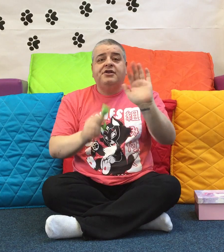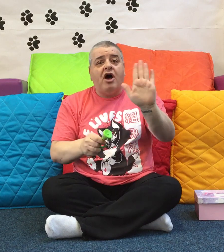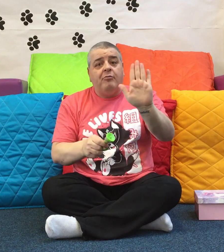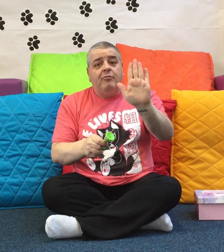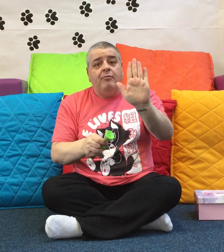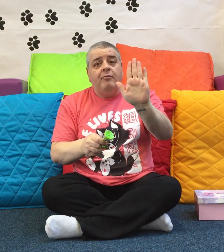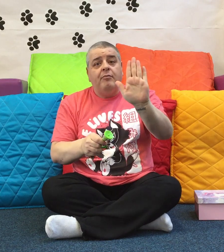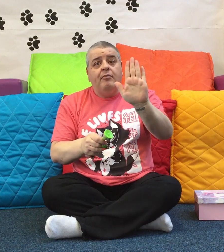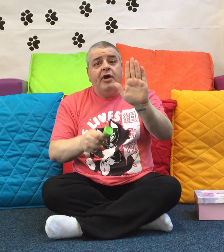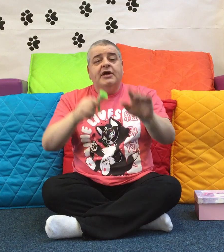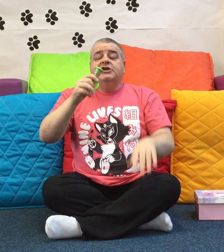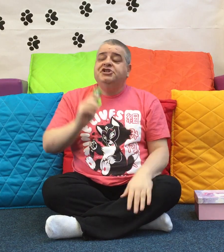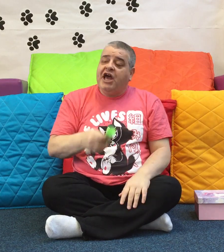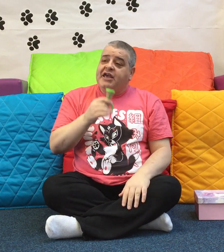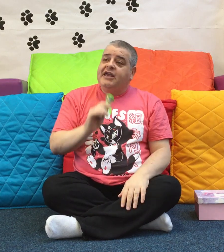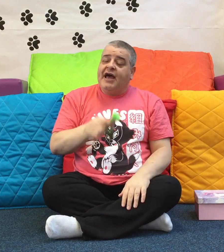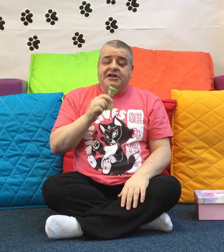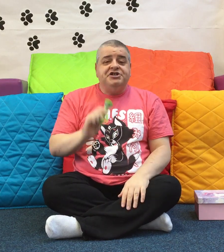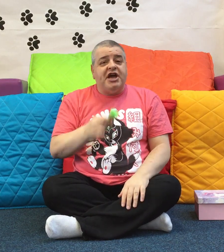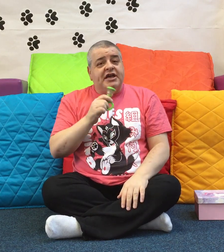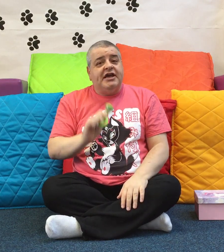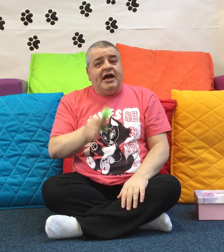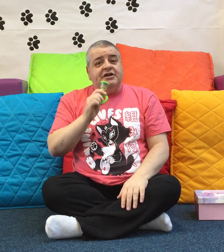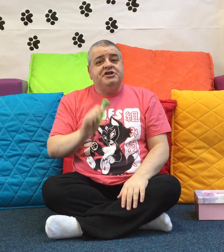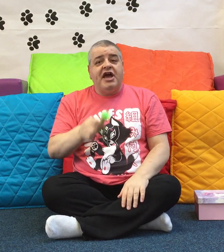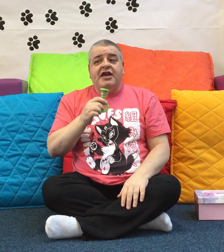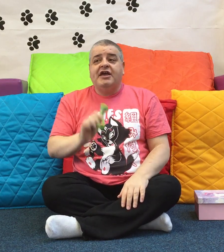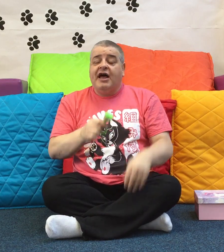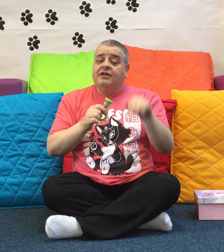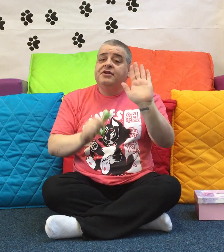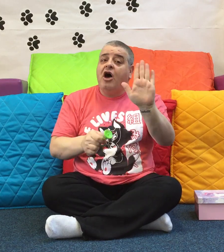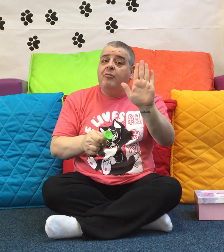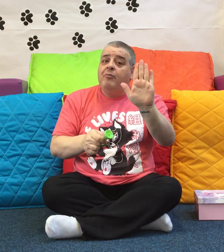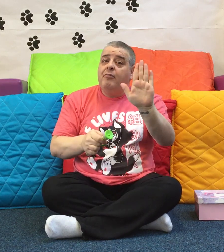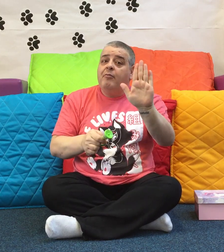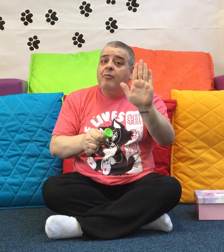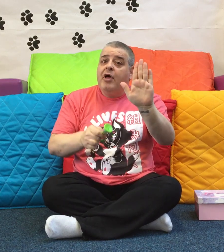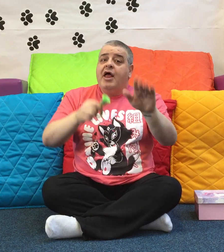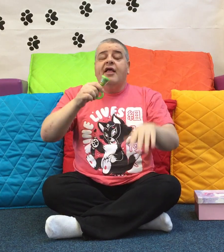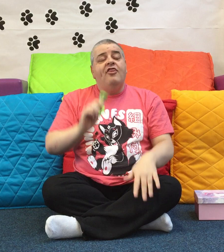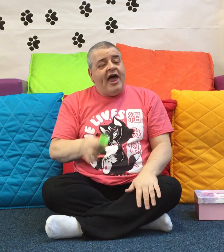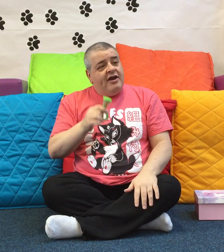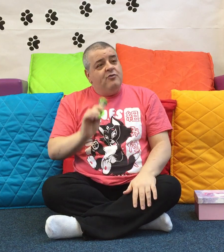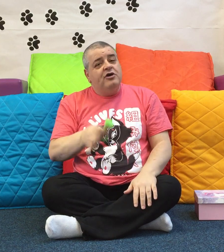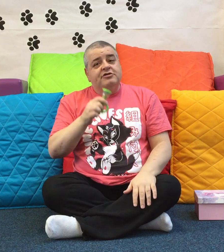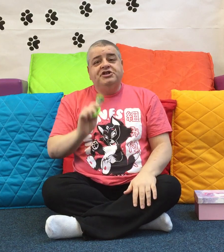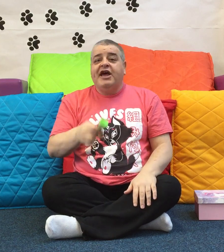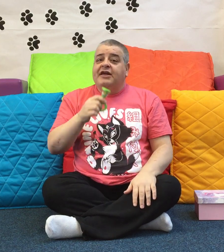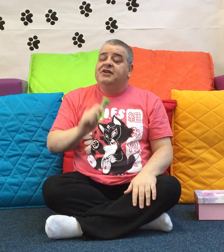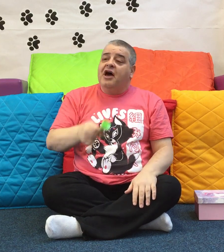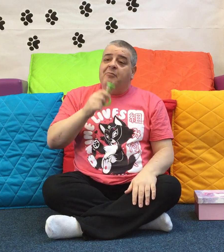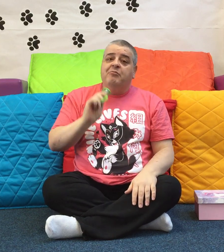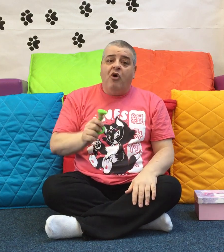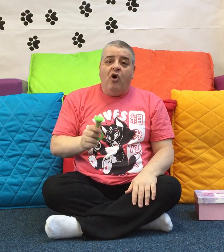stop. Shake and shake and shake and stop. Then we'll shake some